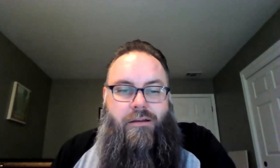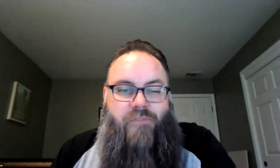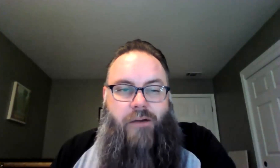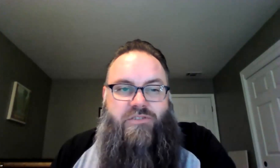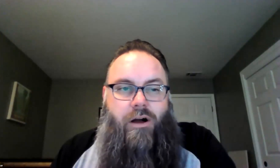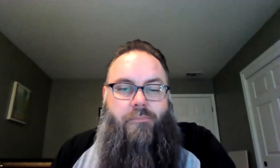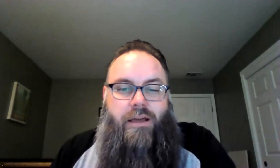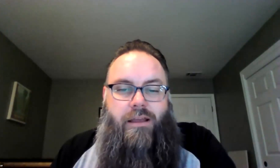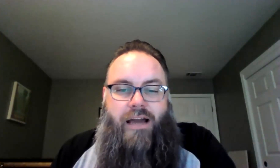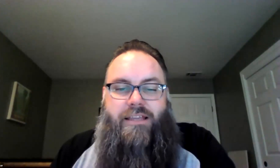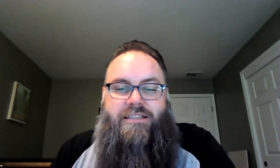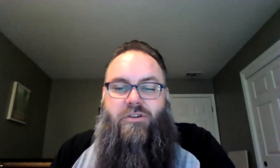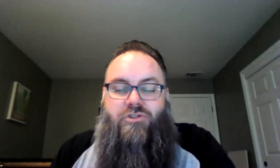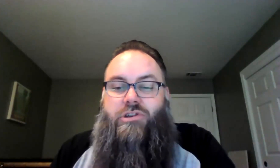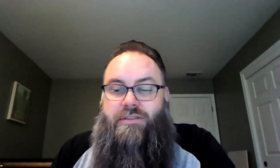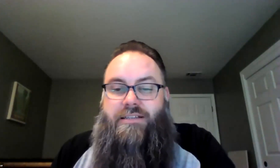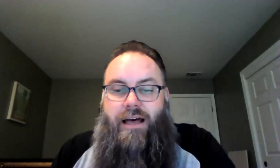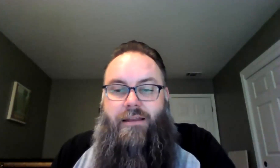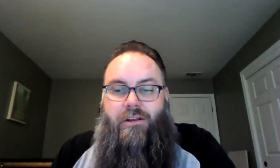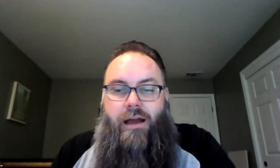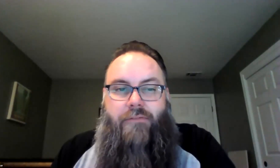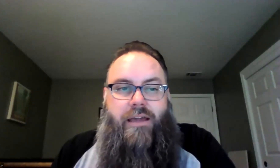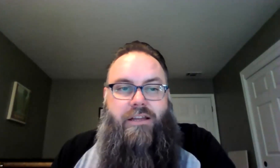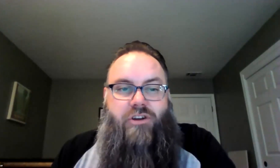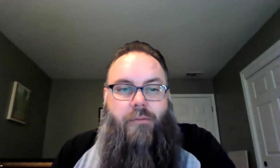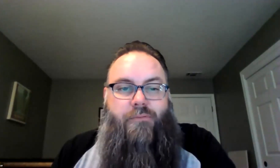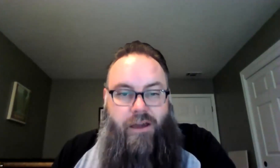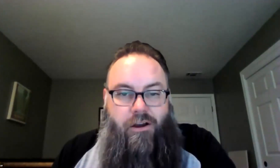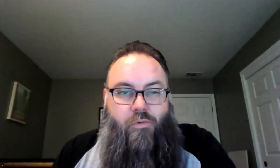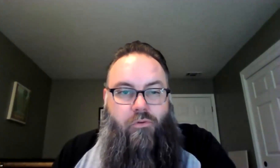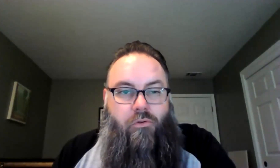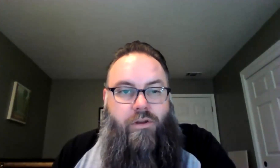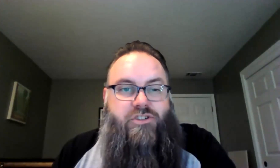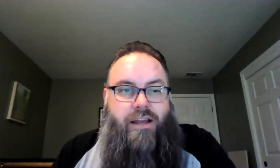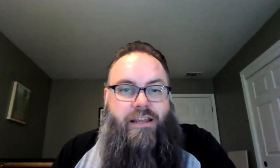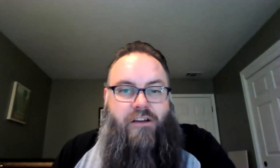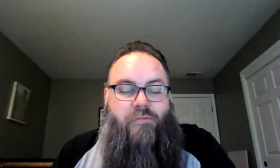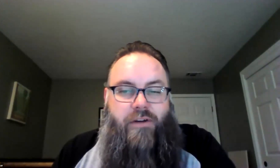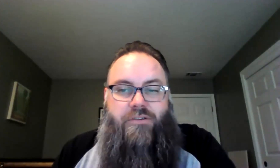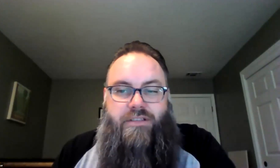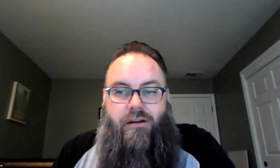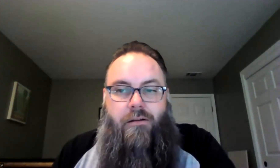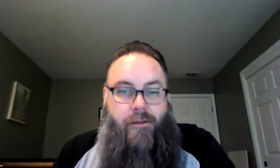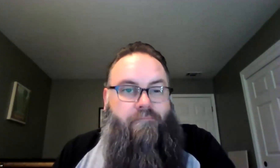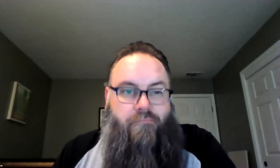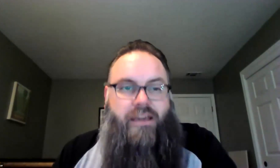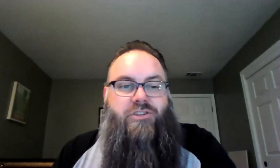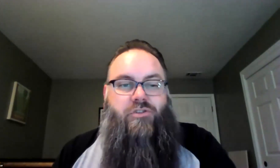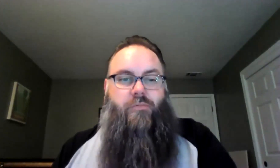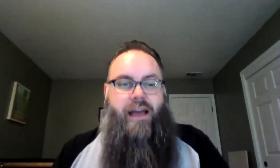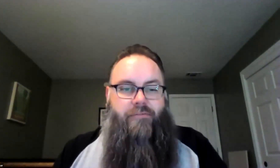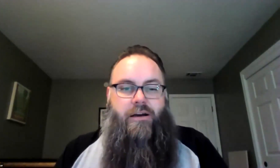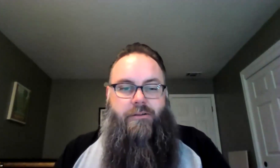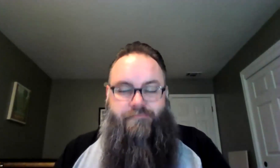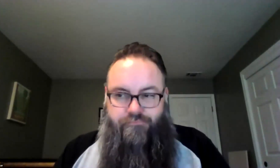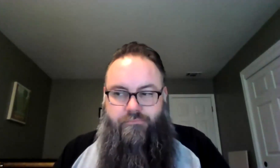County as well. But I think this also shows us that, having a job fair where we're really trying to get a lot of providers there, making sure